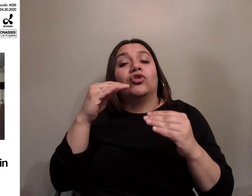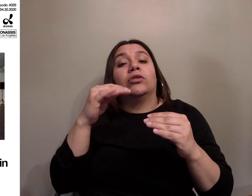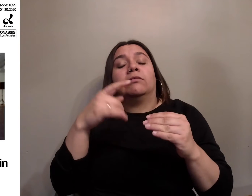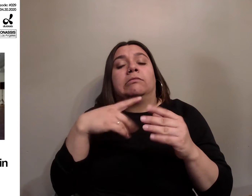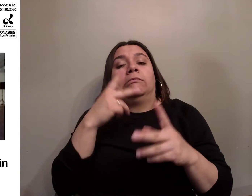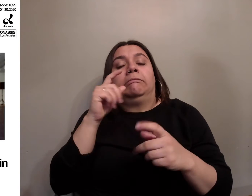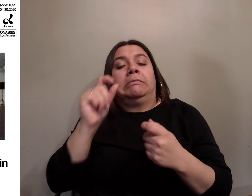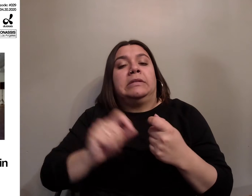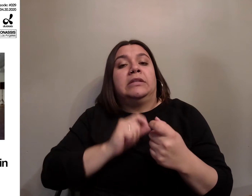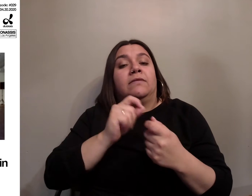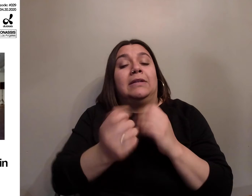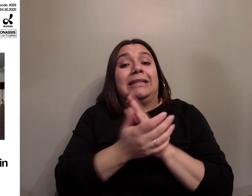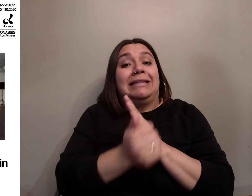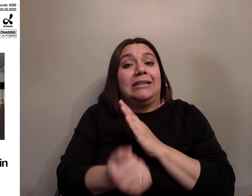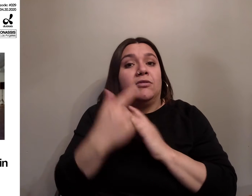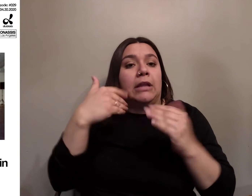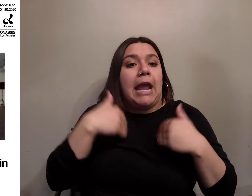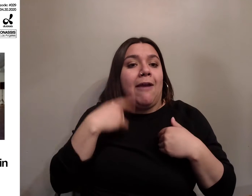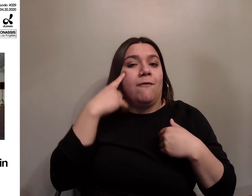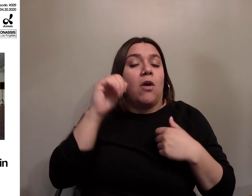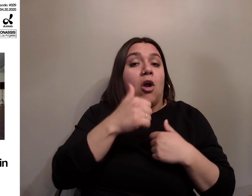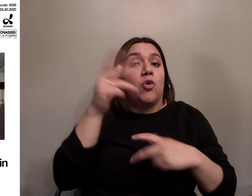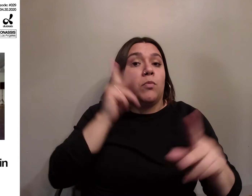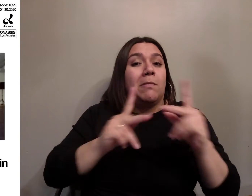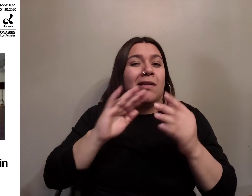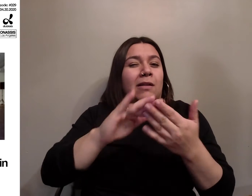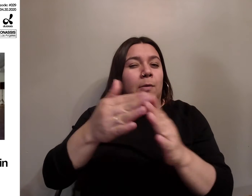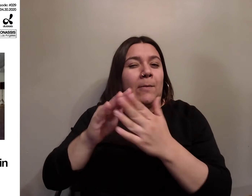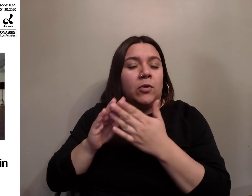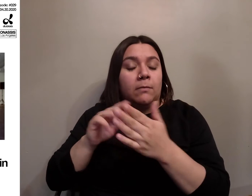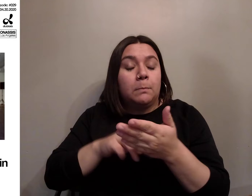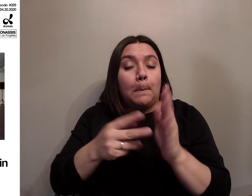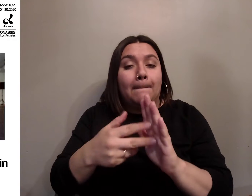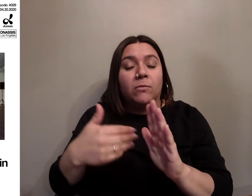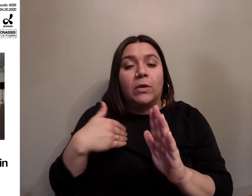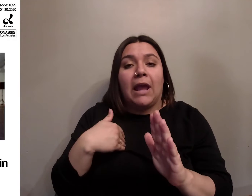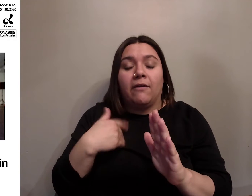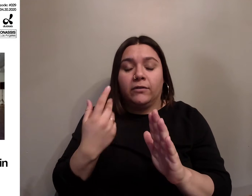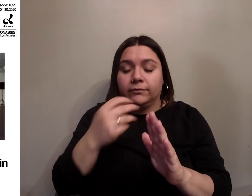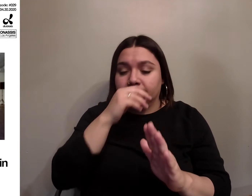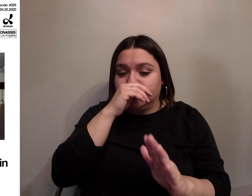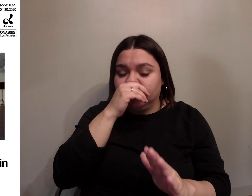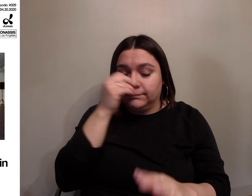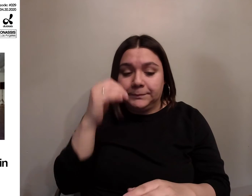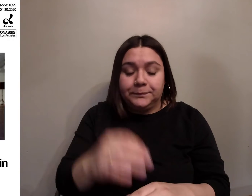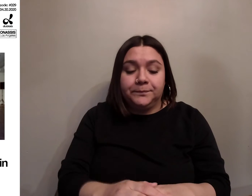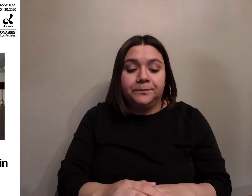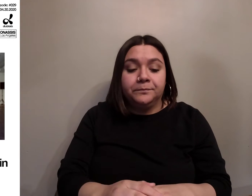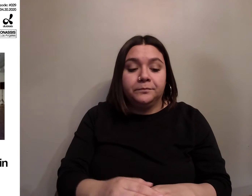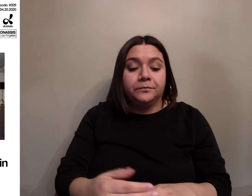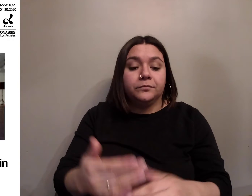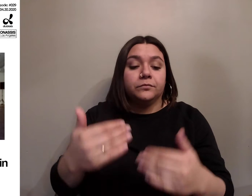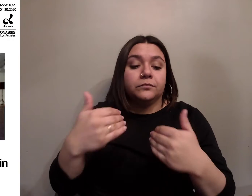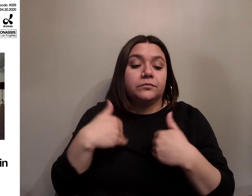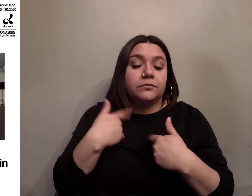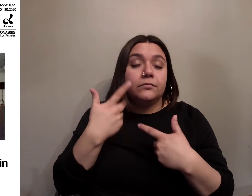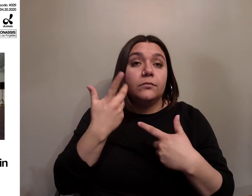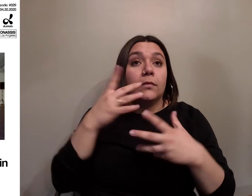that they have to other members of the community. So we had Anis Hines host a sort